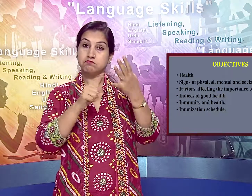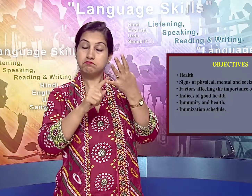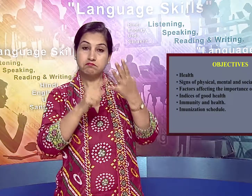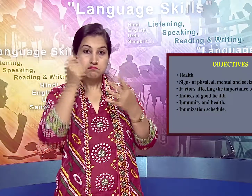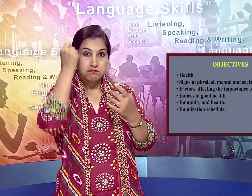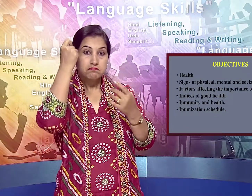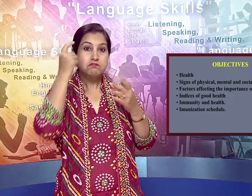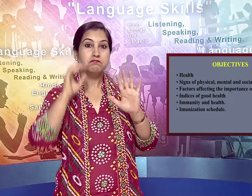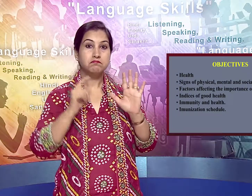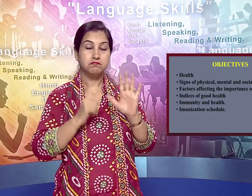health